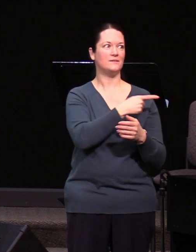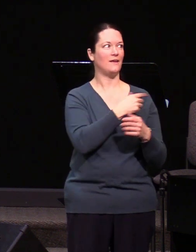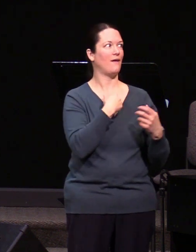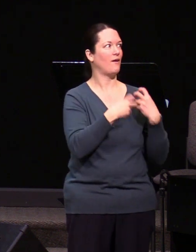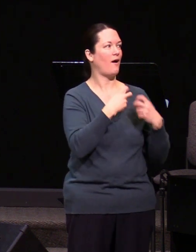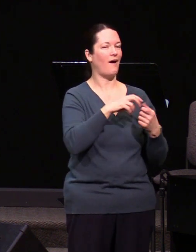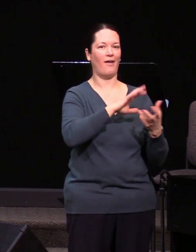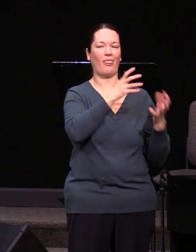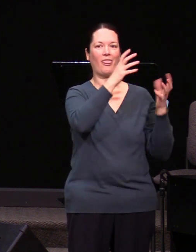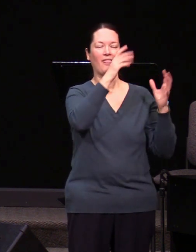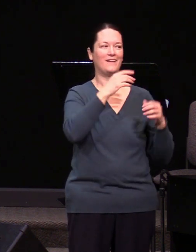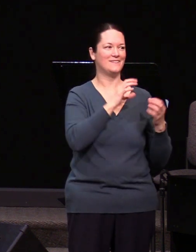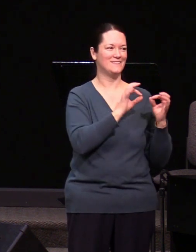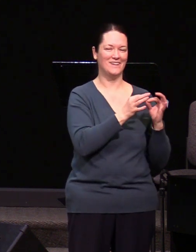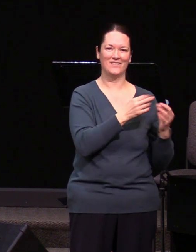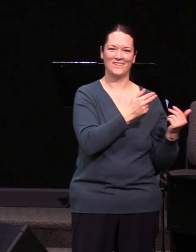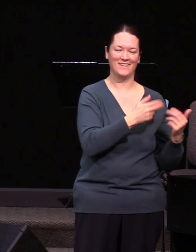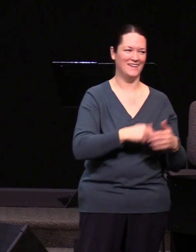now.